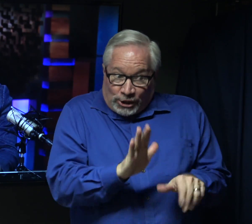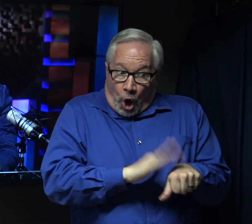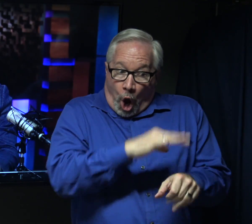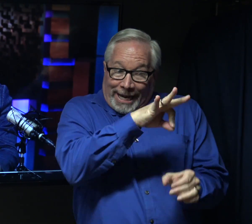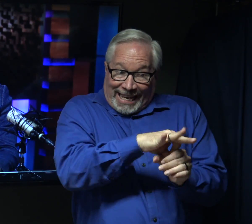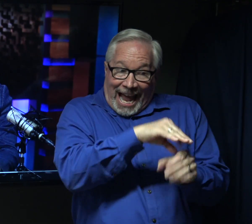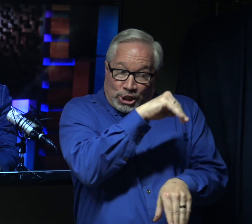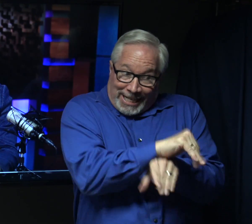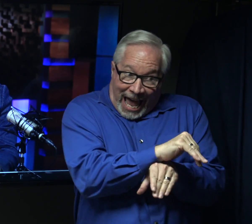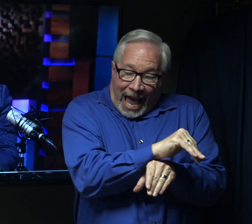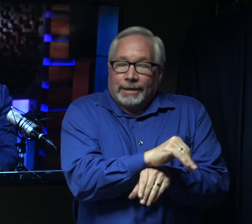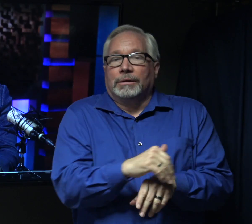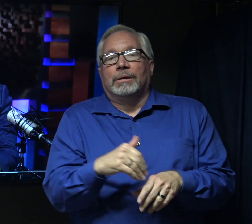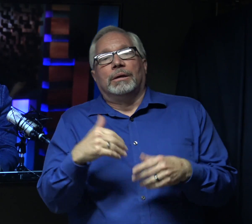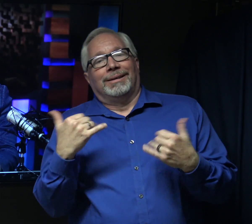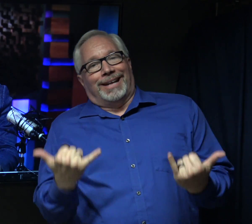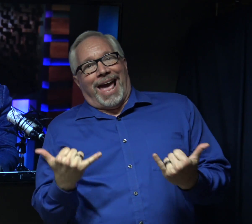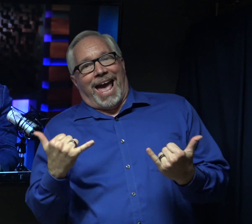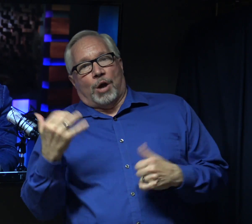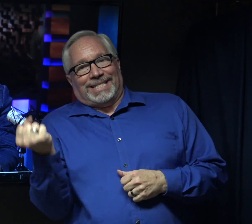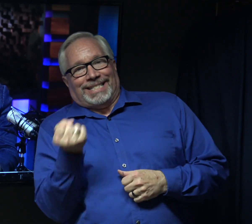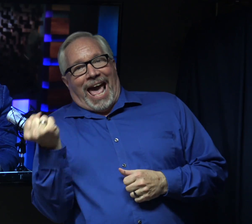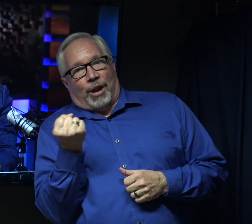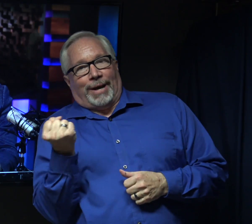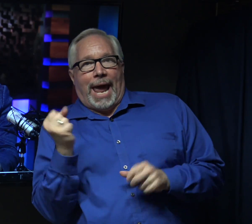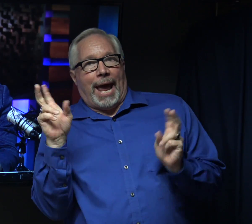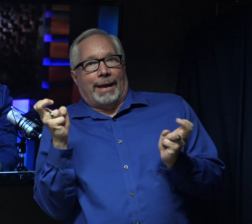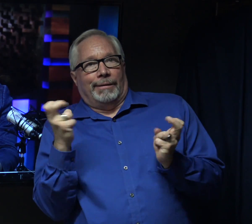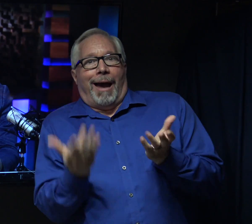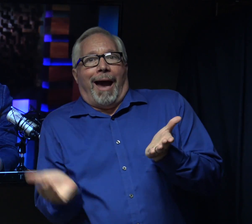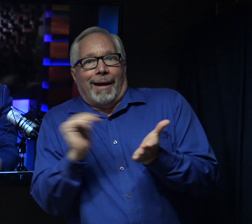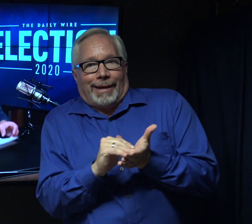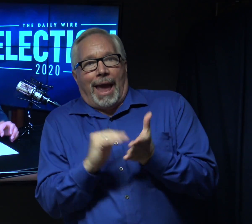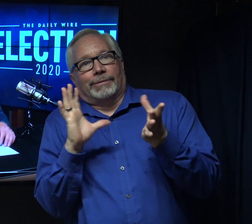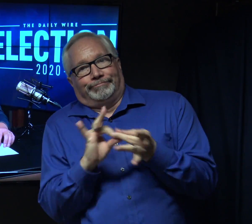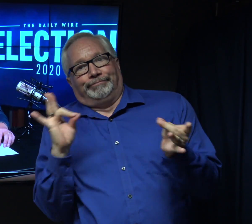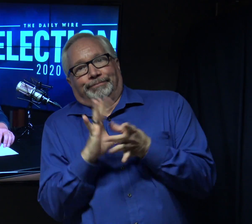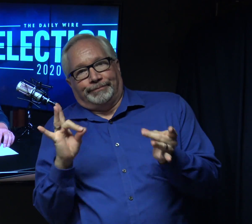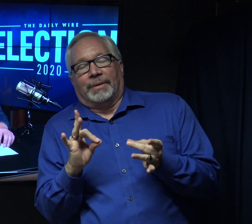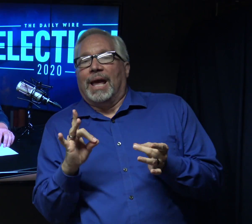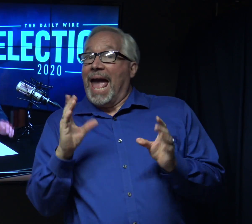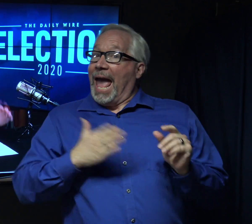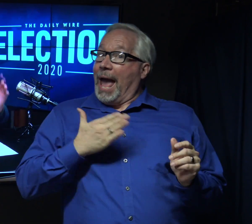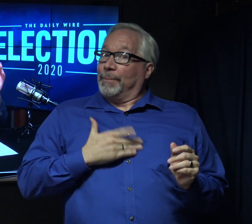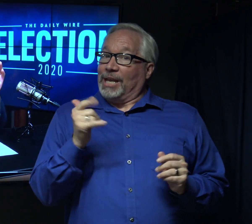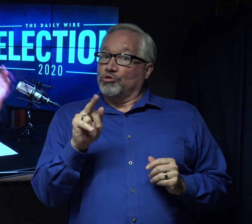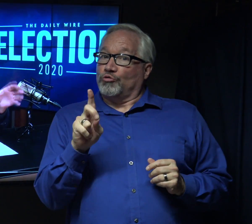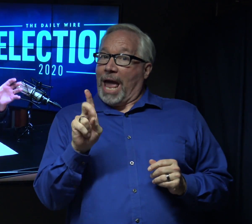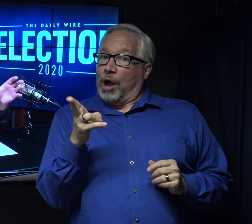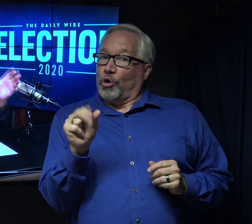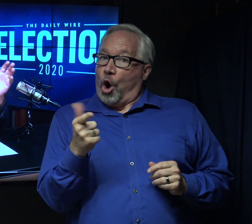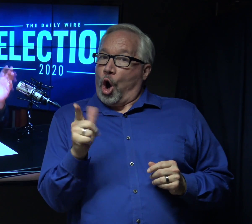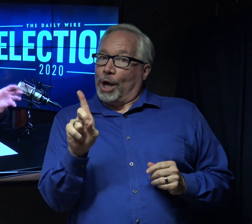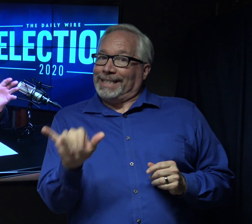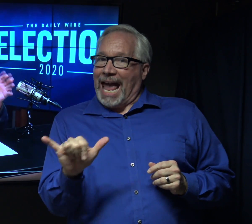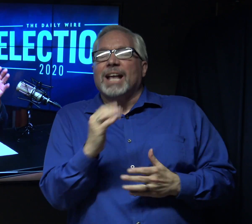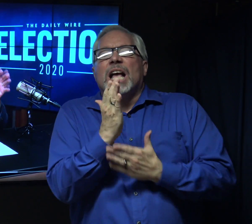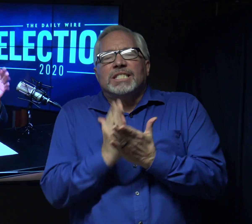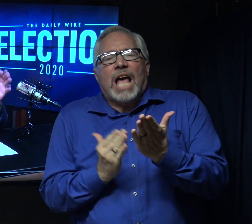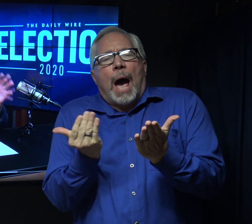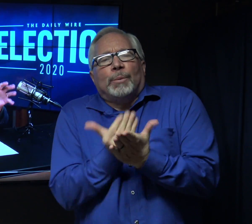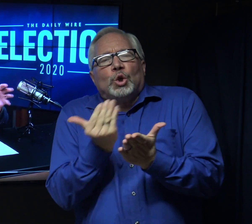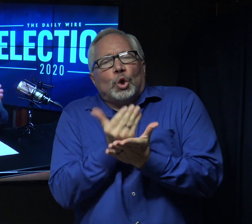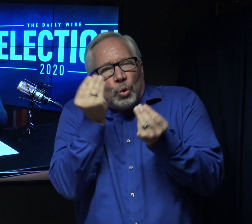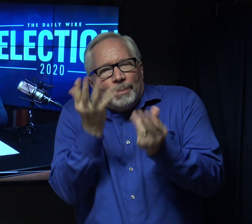we're all here again. Happy Groundhog Day, everybody. We do have some updates, and the reason I feel it's very important